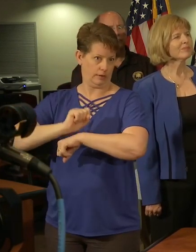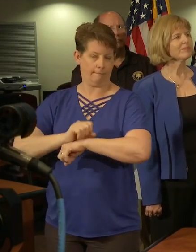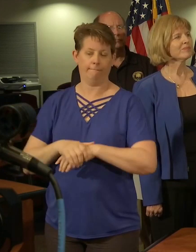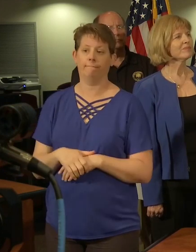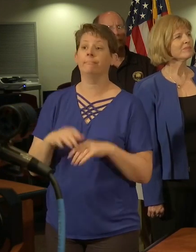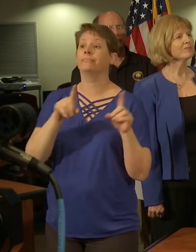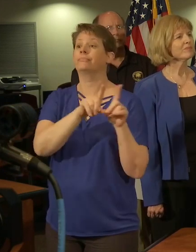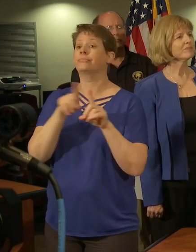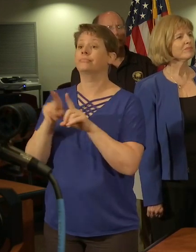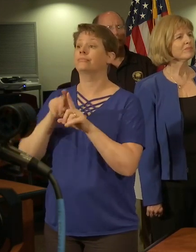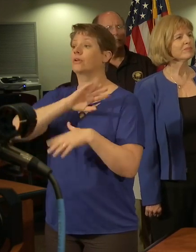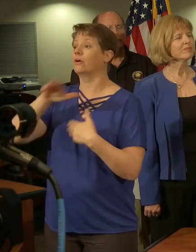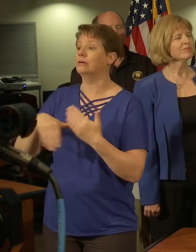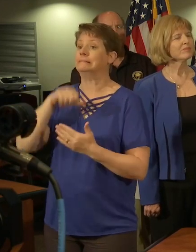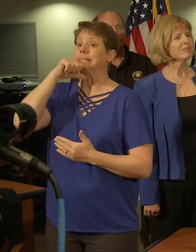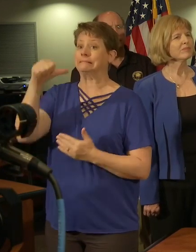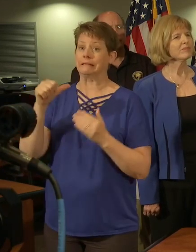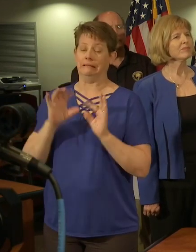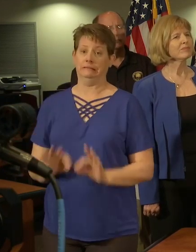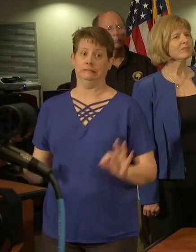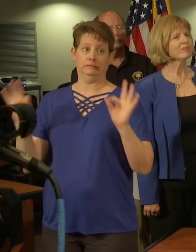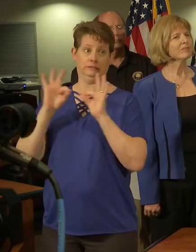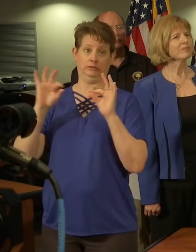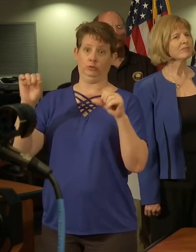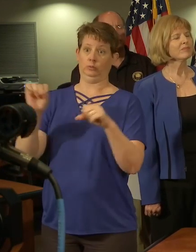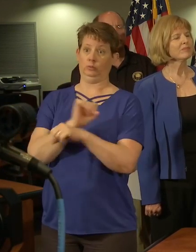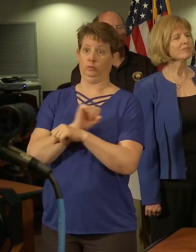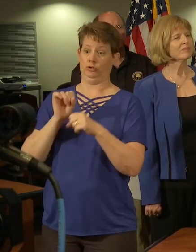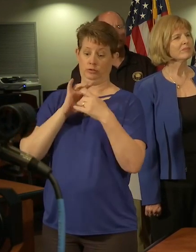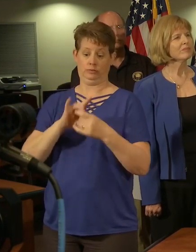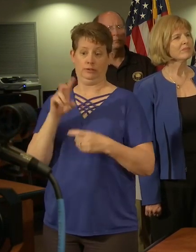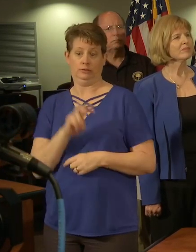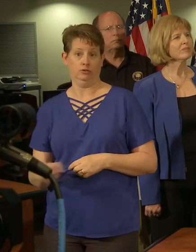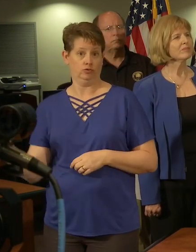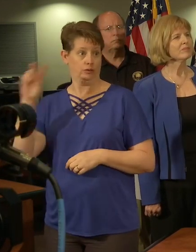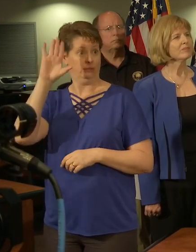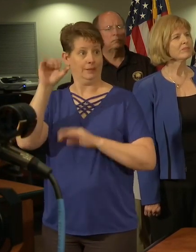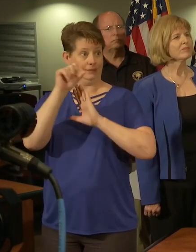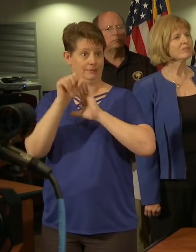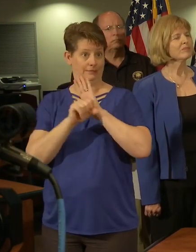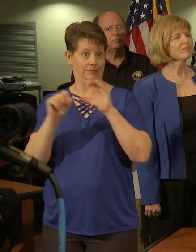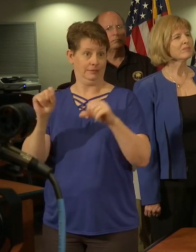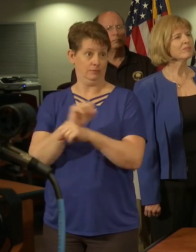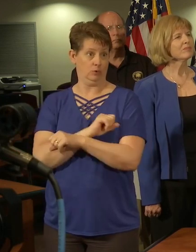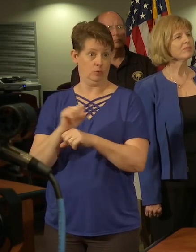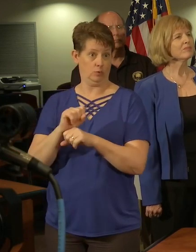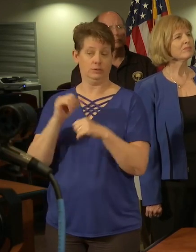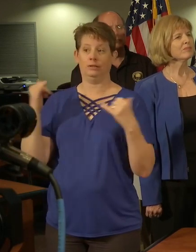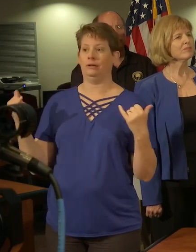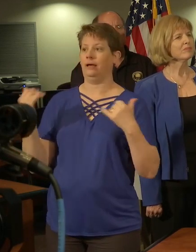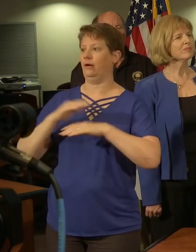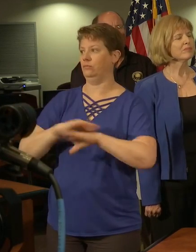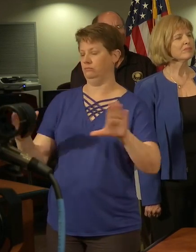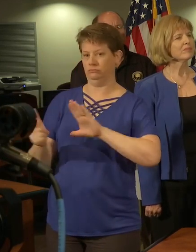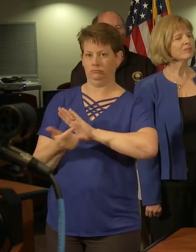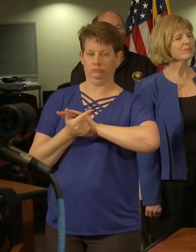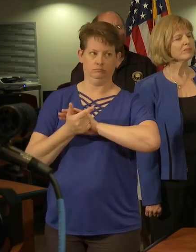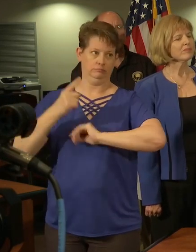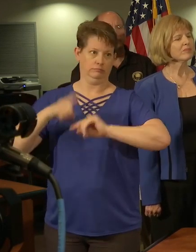all non-essential work-related travel by state employees is now